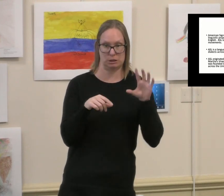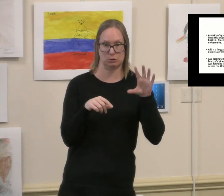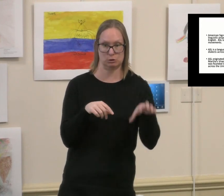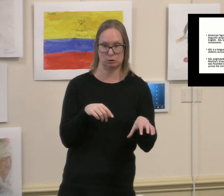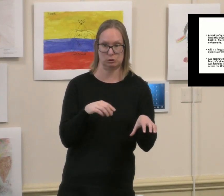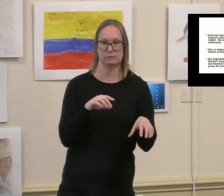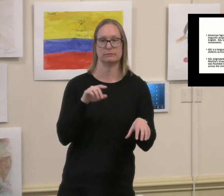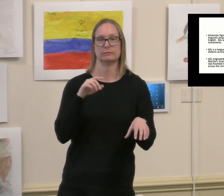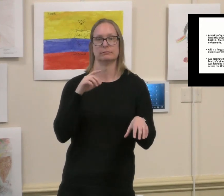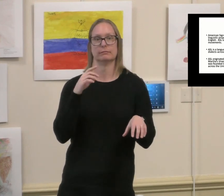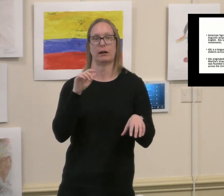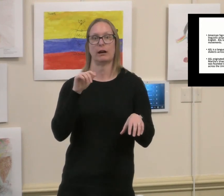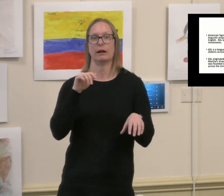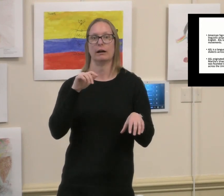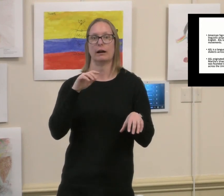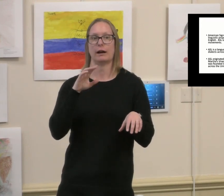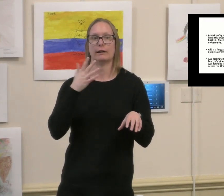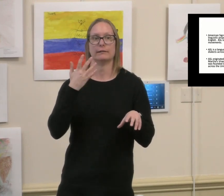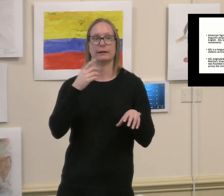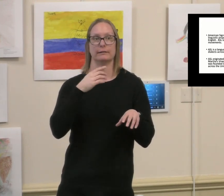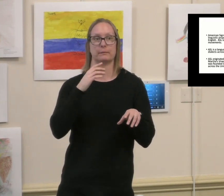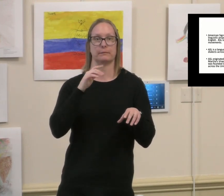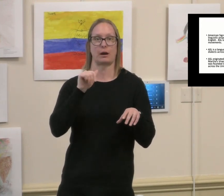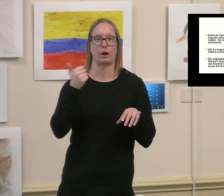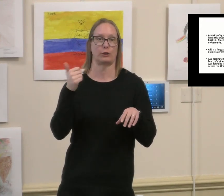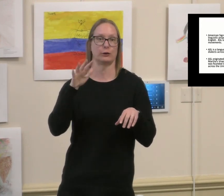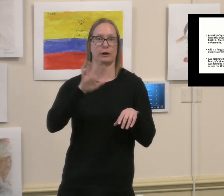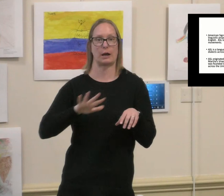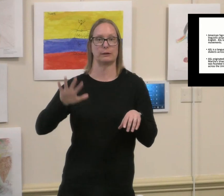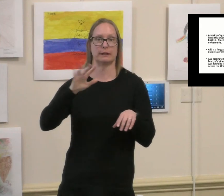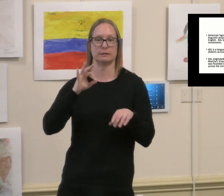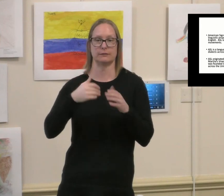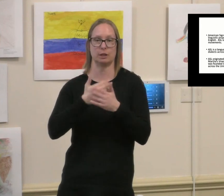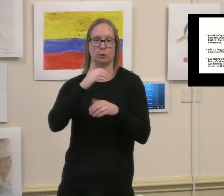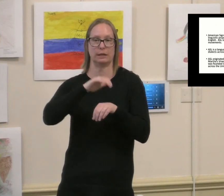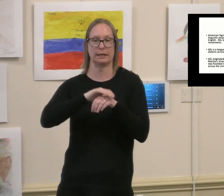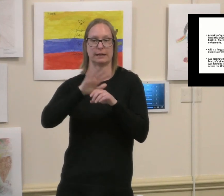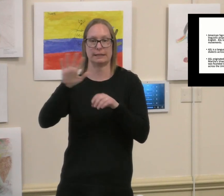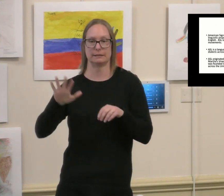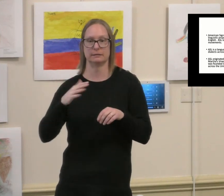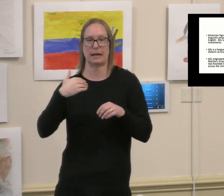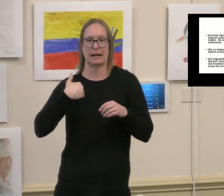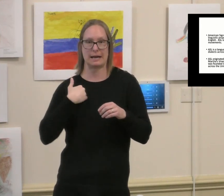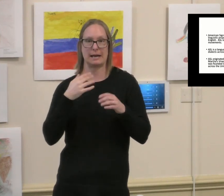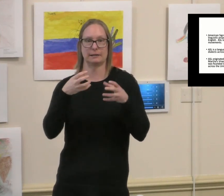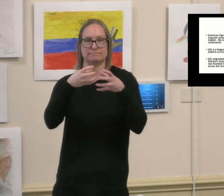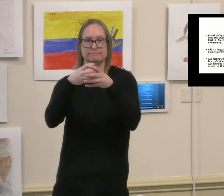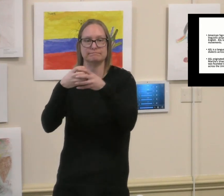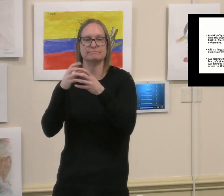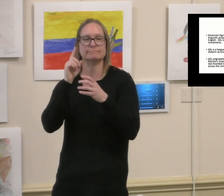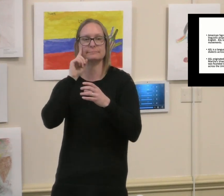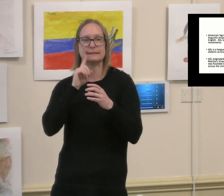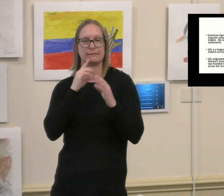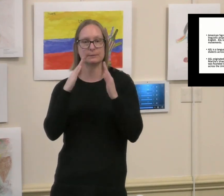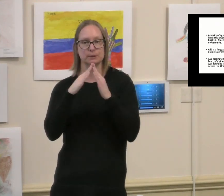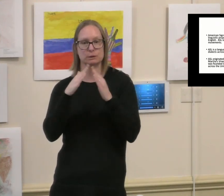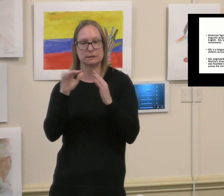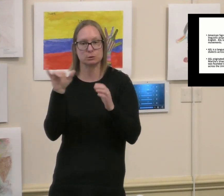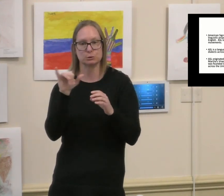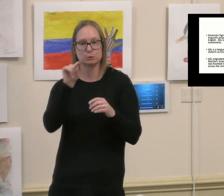At that time, again, he started by learning French sign language. But there were other areas, pockets around New